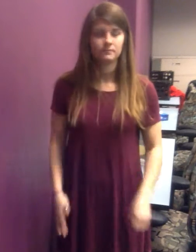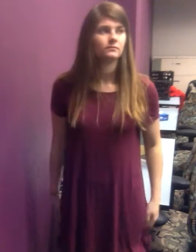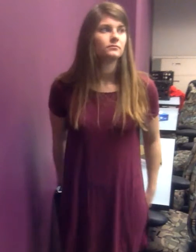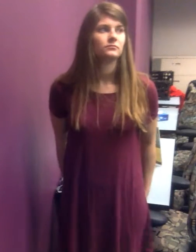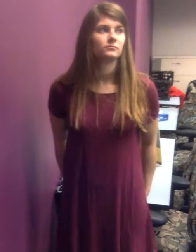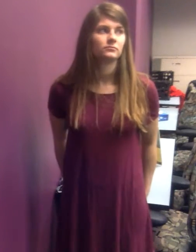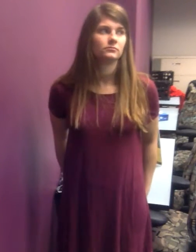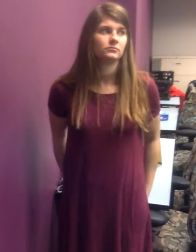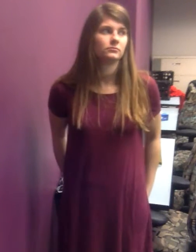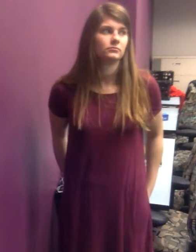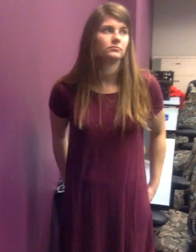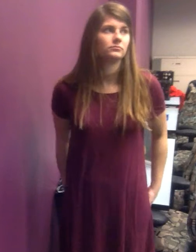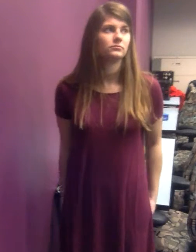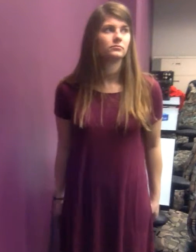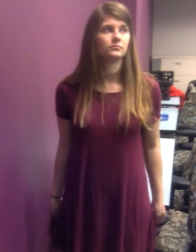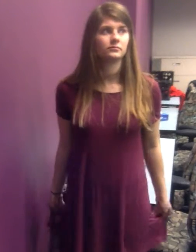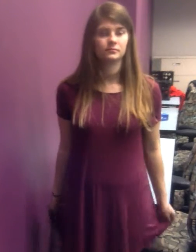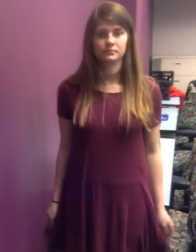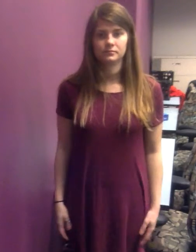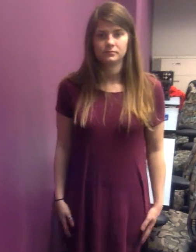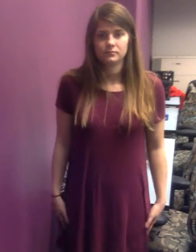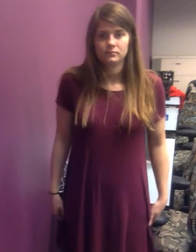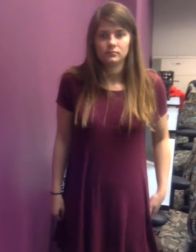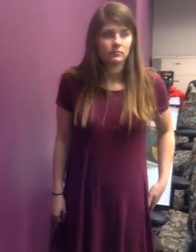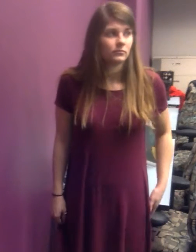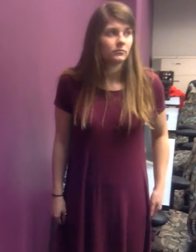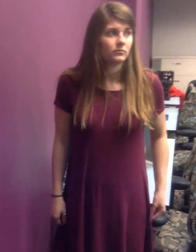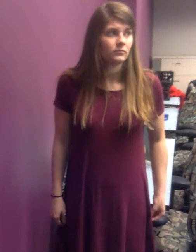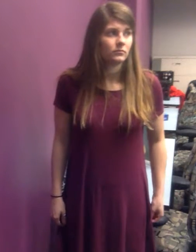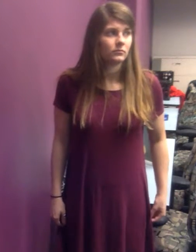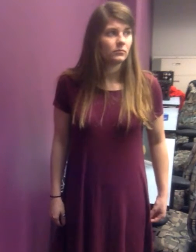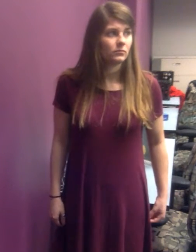This was a home run. And we're going to be involved, I hope, in picking some of the scientists to come in to redo this thing.